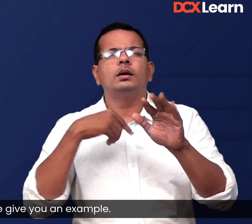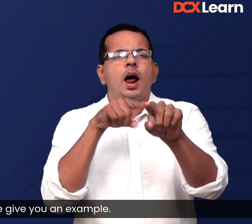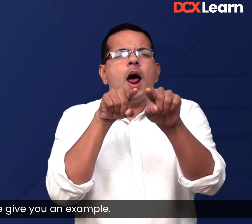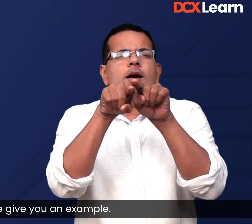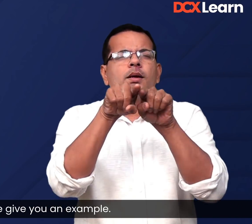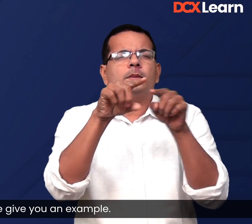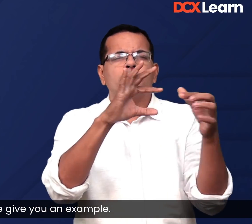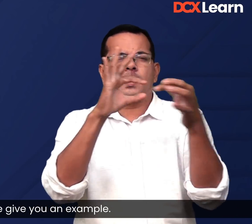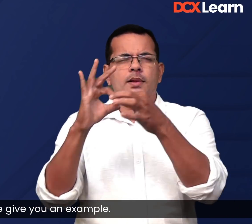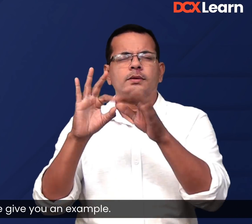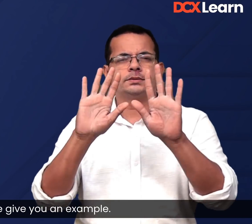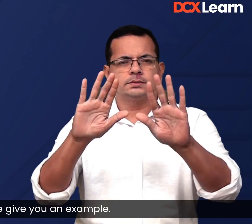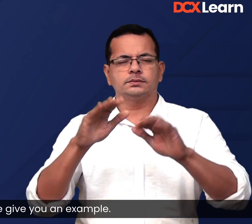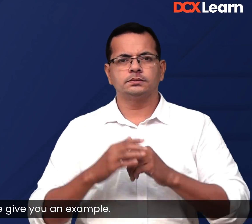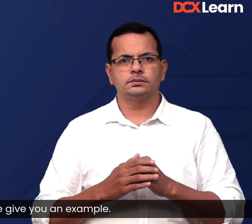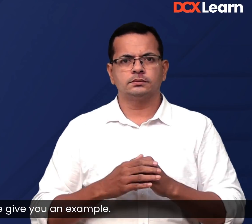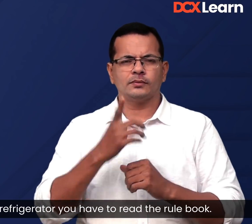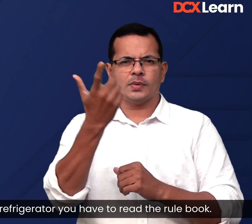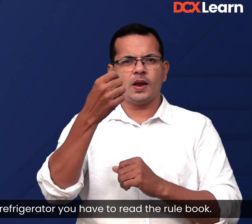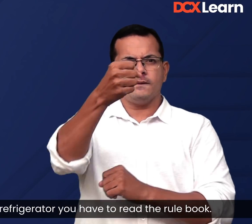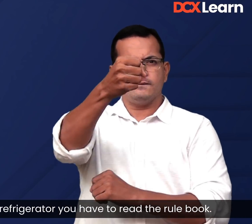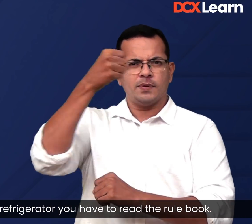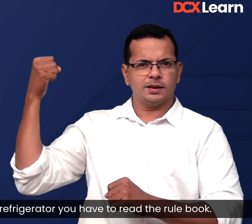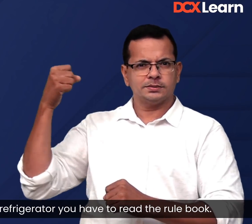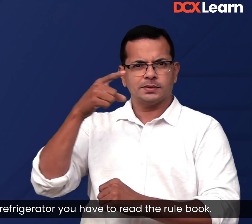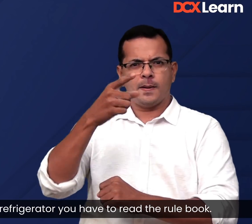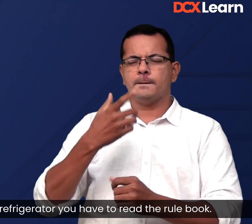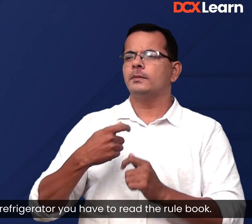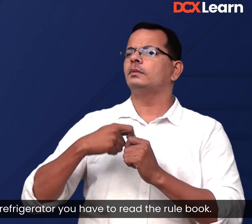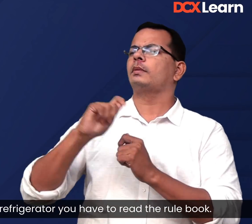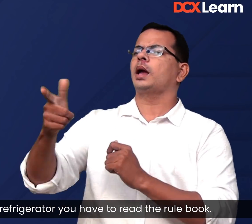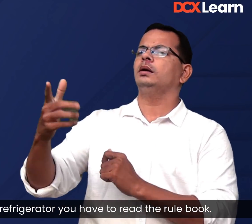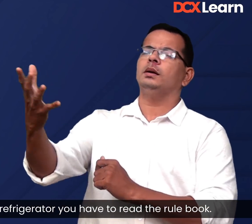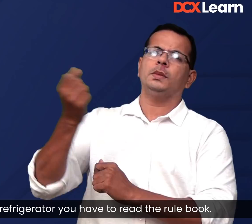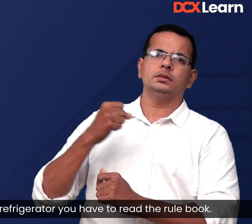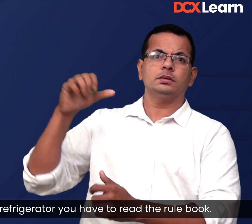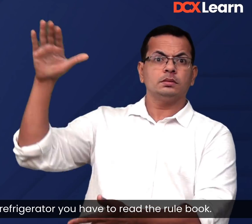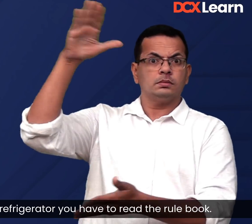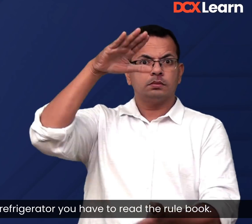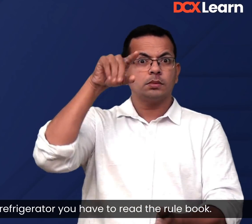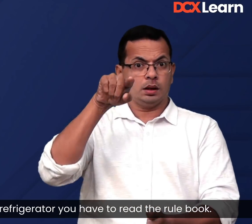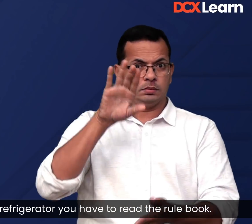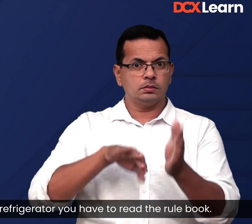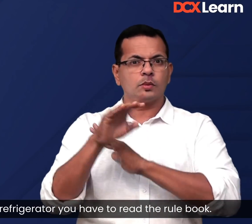let me give you an example like when you purchase a refrigerator you have to read the rulebook